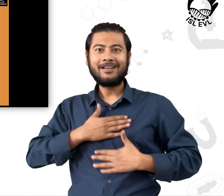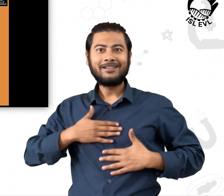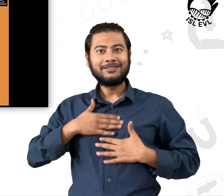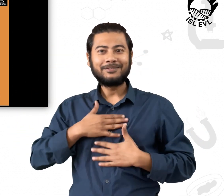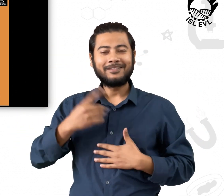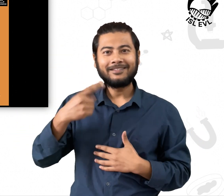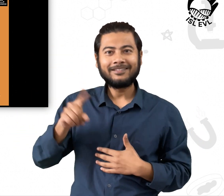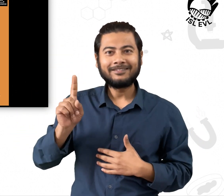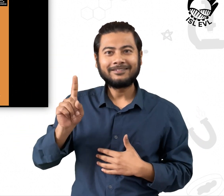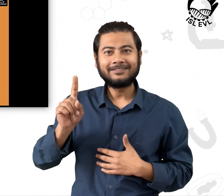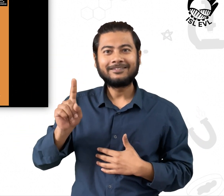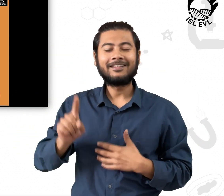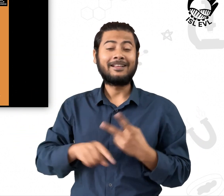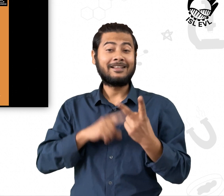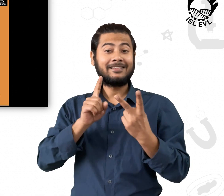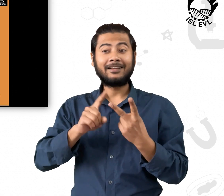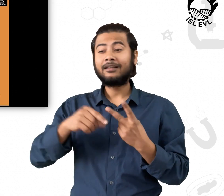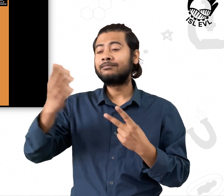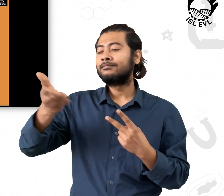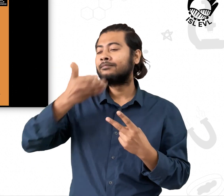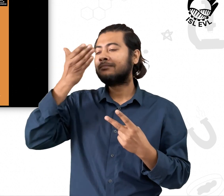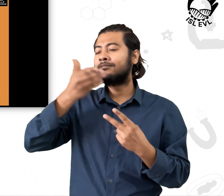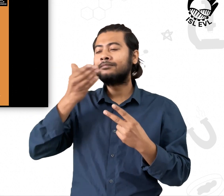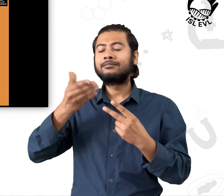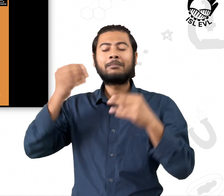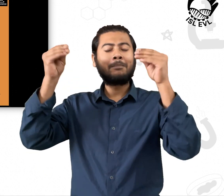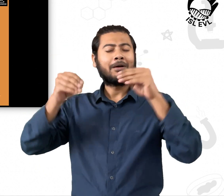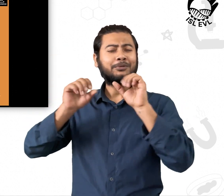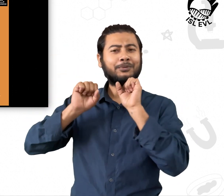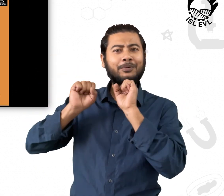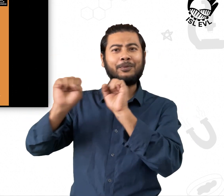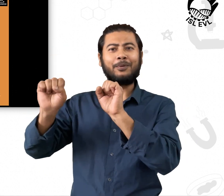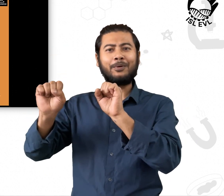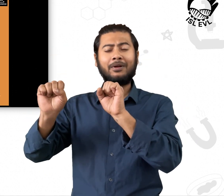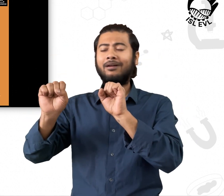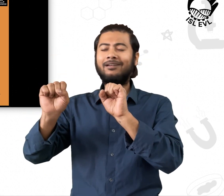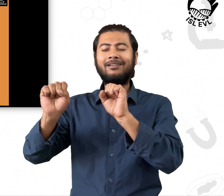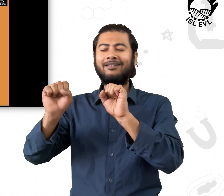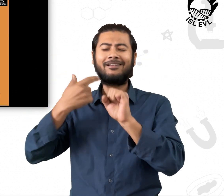The good smell of the rain brings me back so many memories.